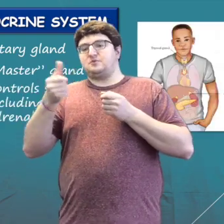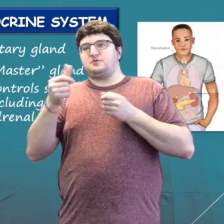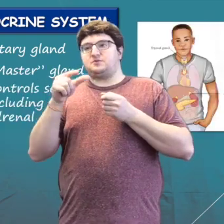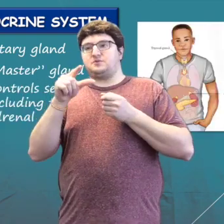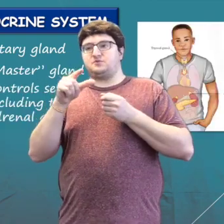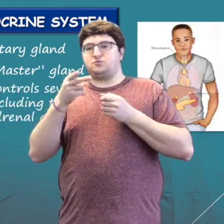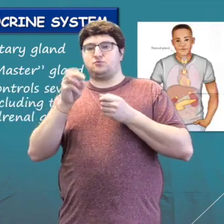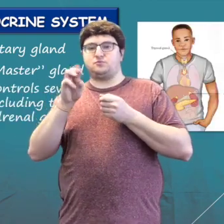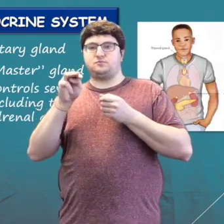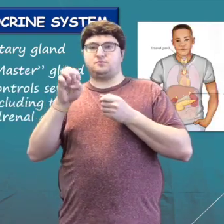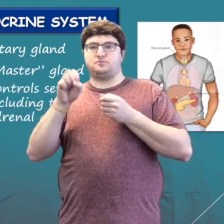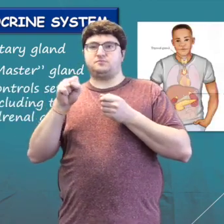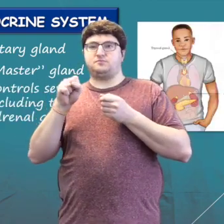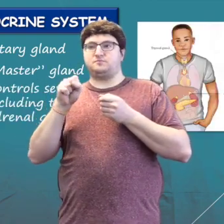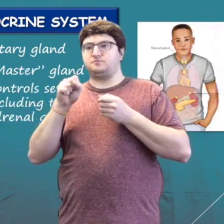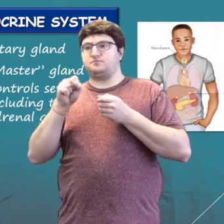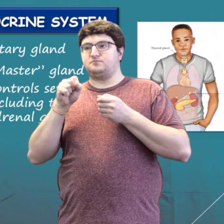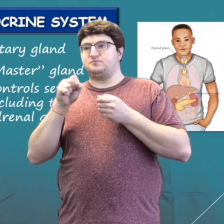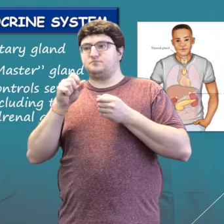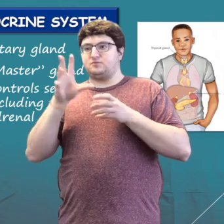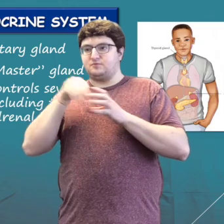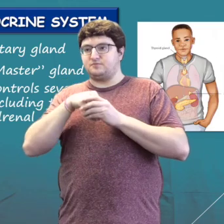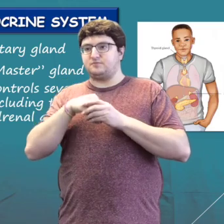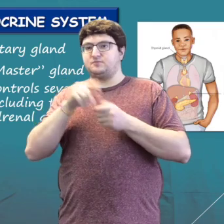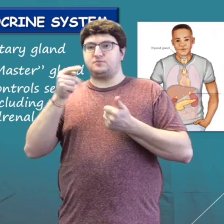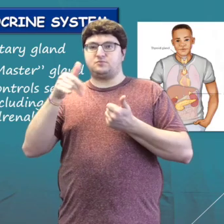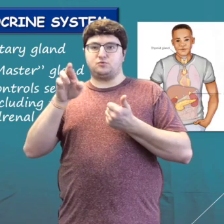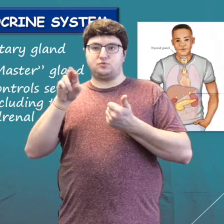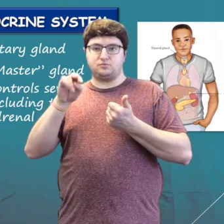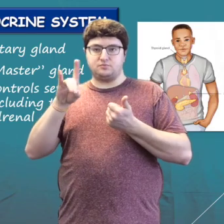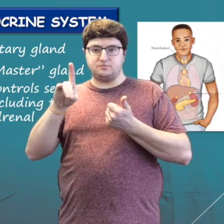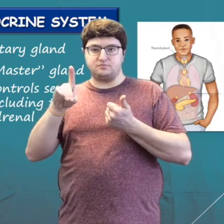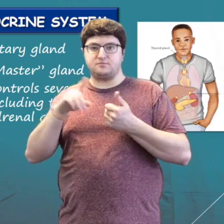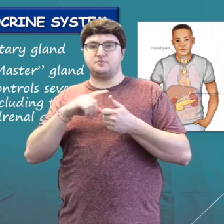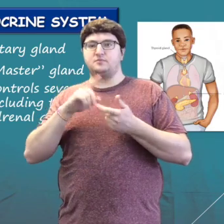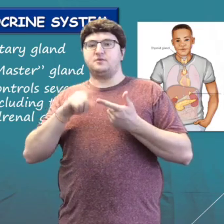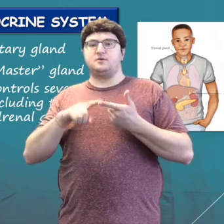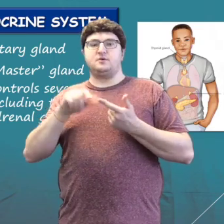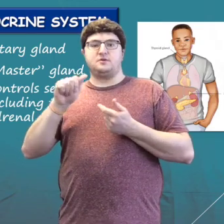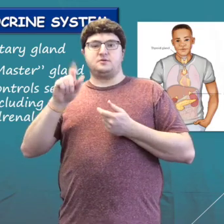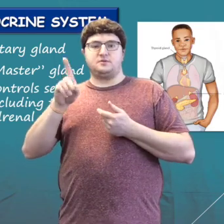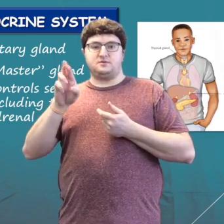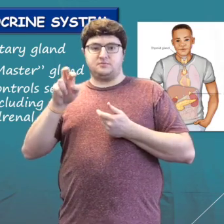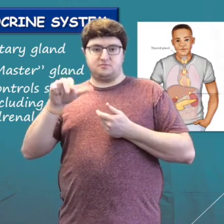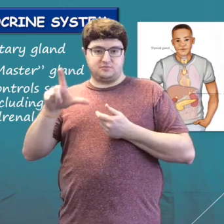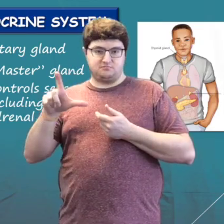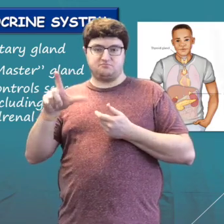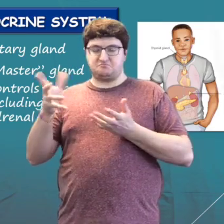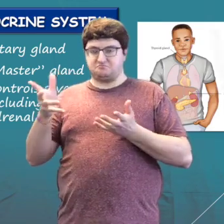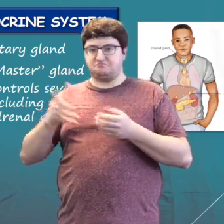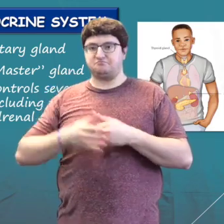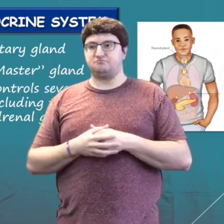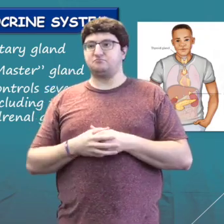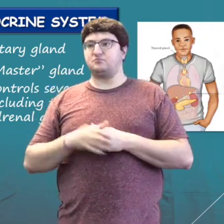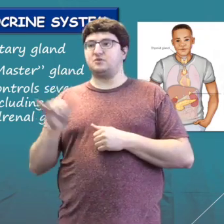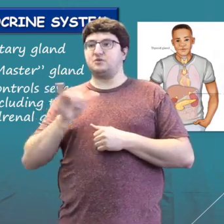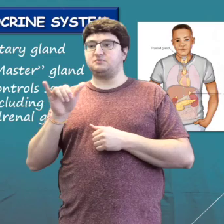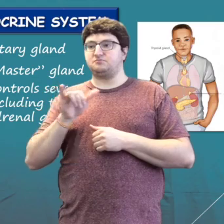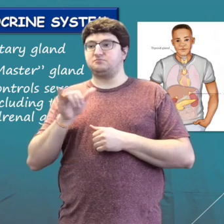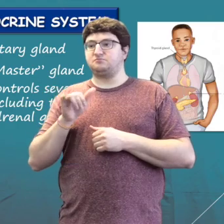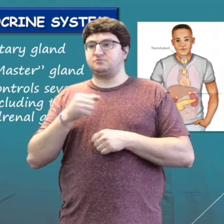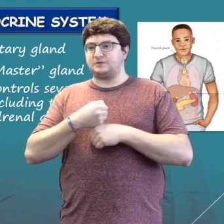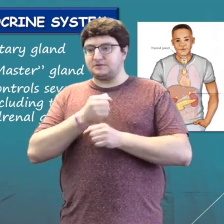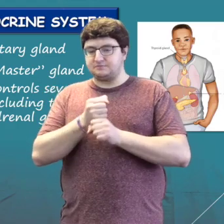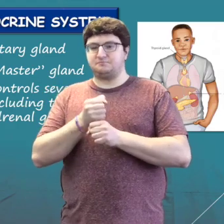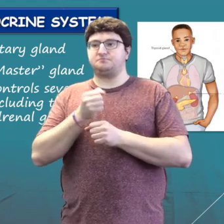controls several other hormone glands, including the thyroid and adrenal glands. It also produces hormones that are important